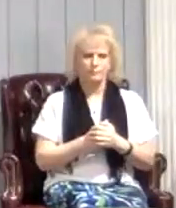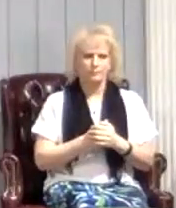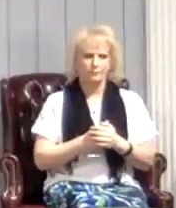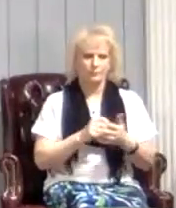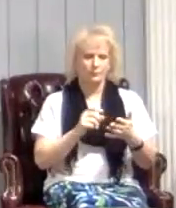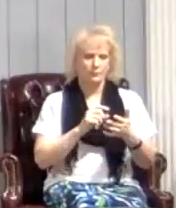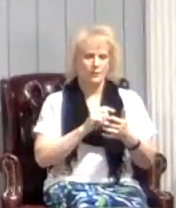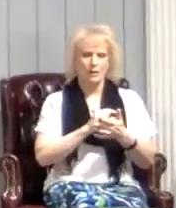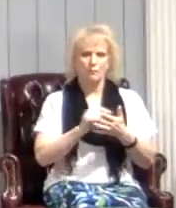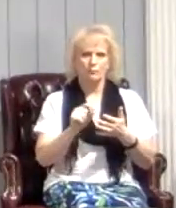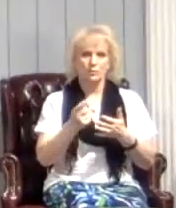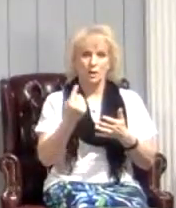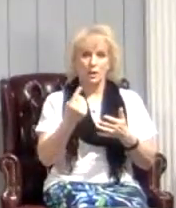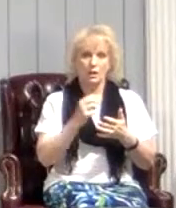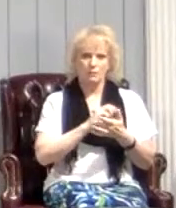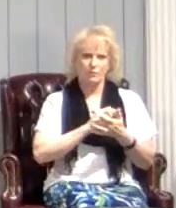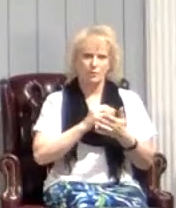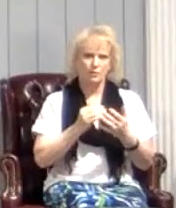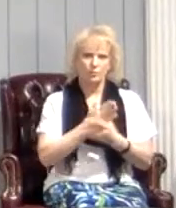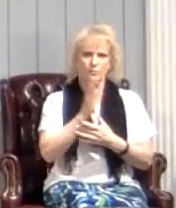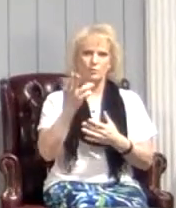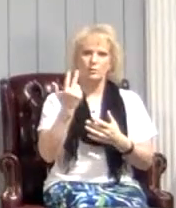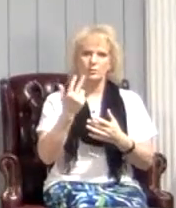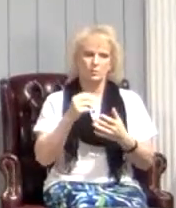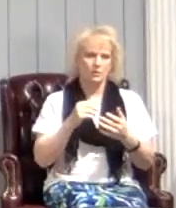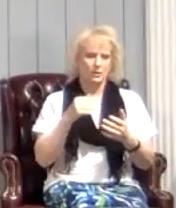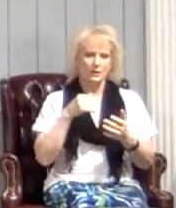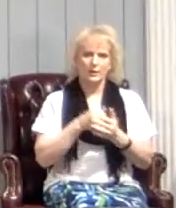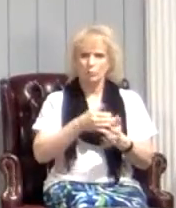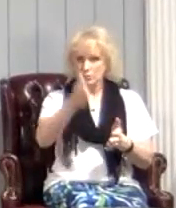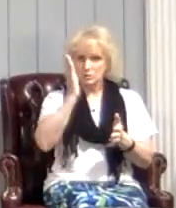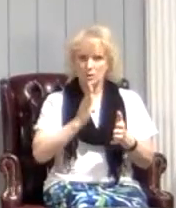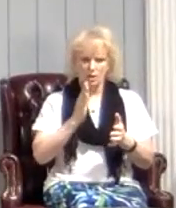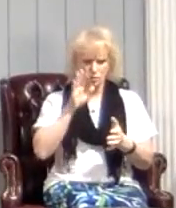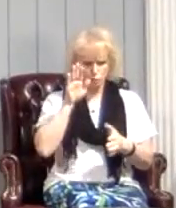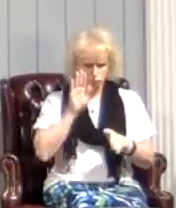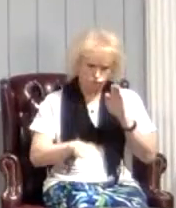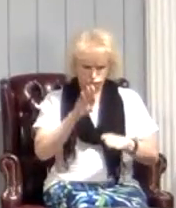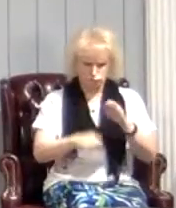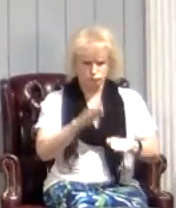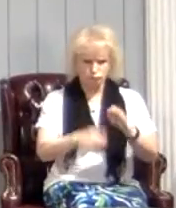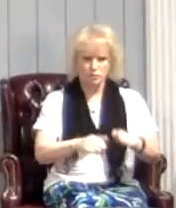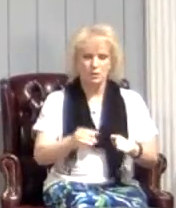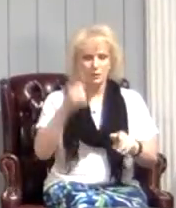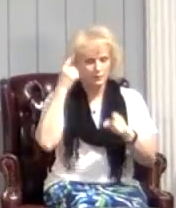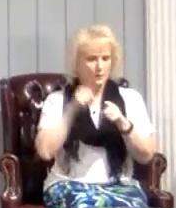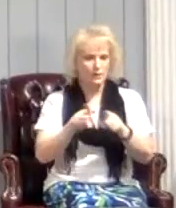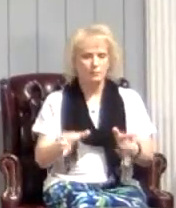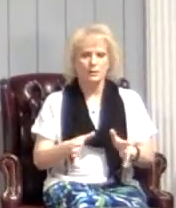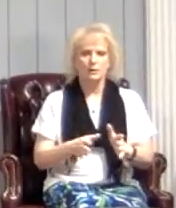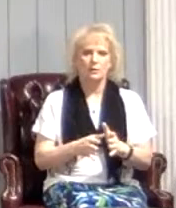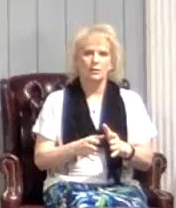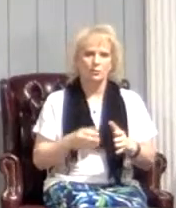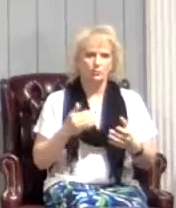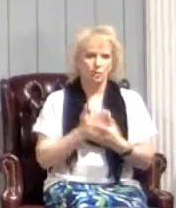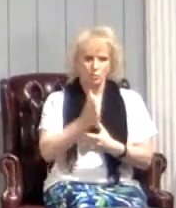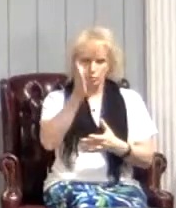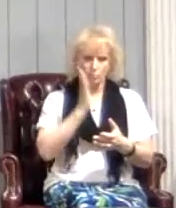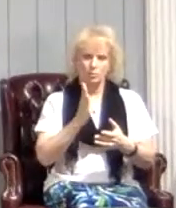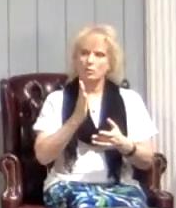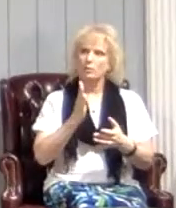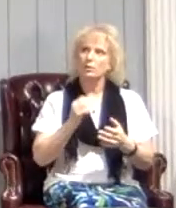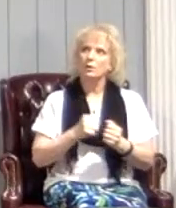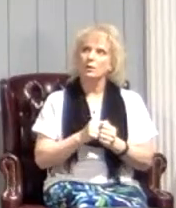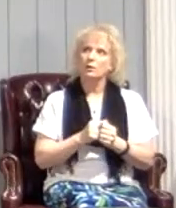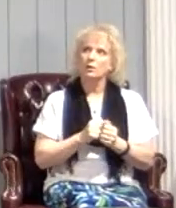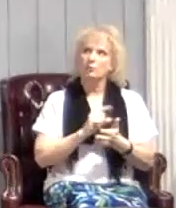through 13, he points this out, is that it was God who would tread down his enemies. Look at verse 13. Through God we shall, now